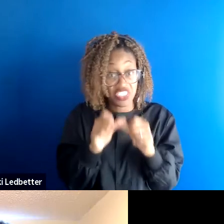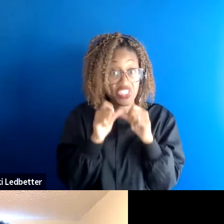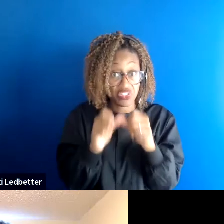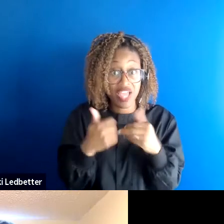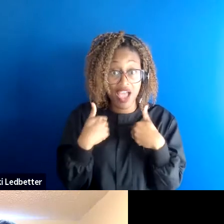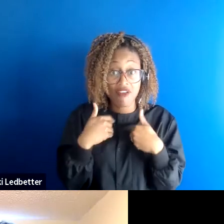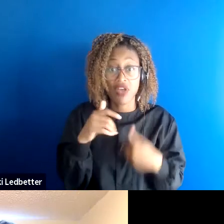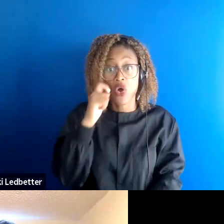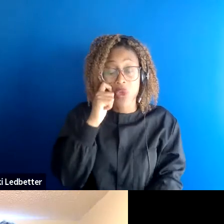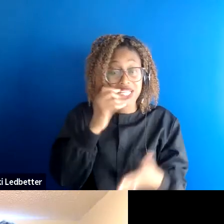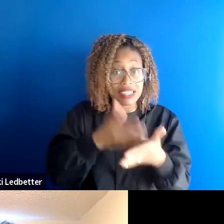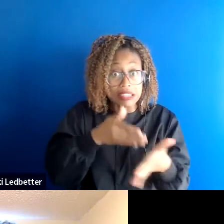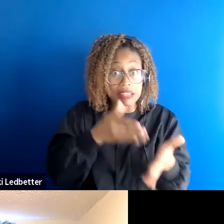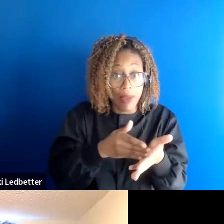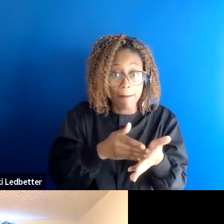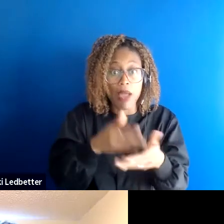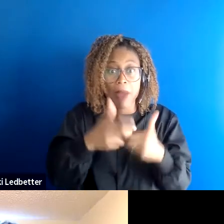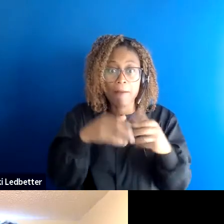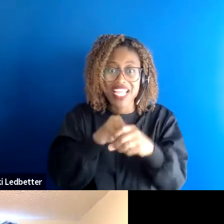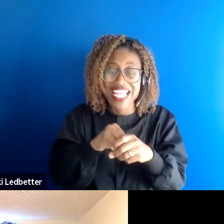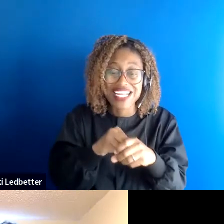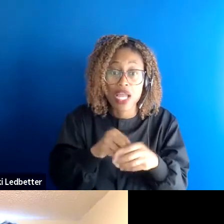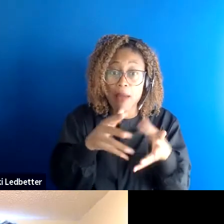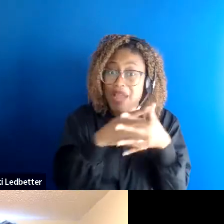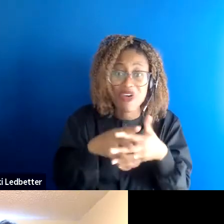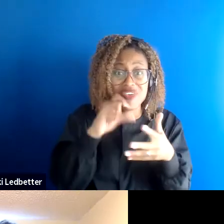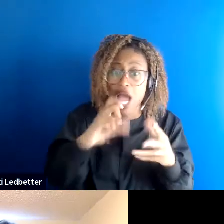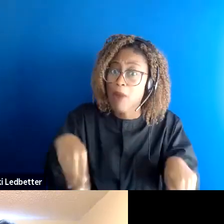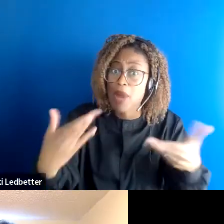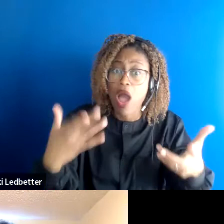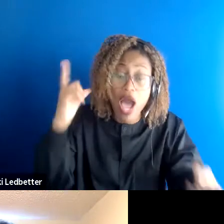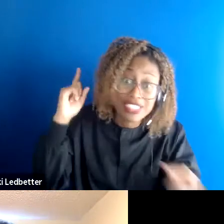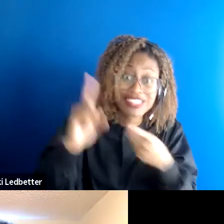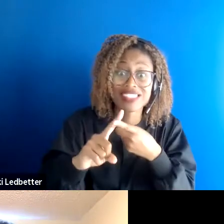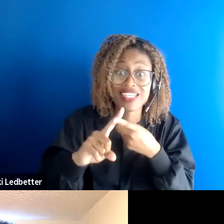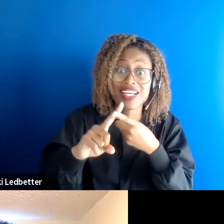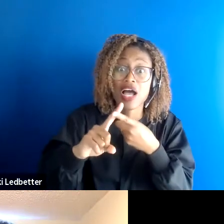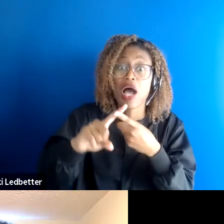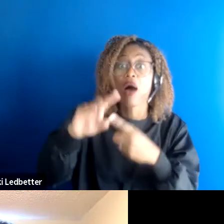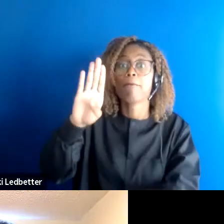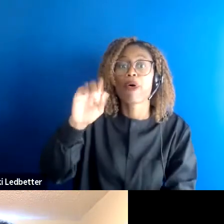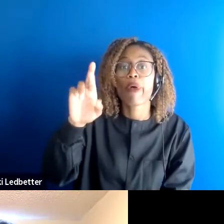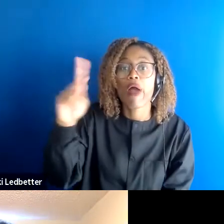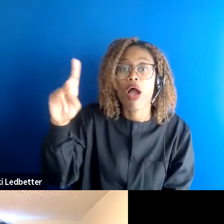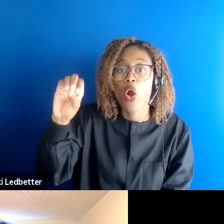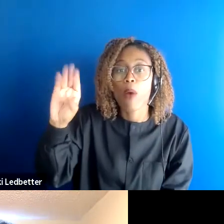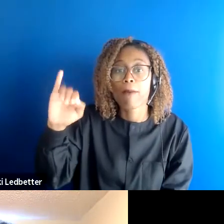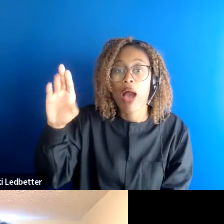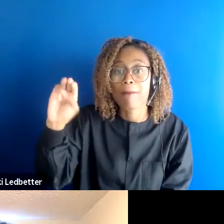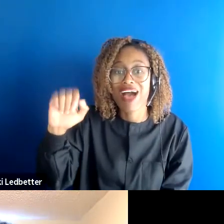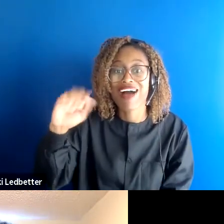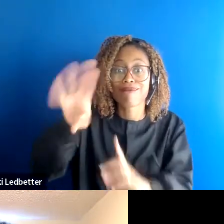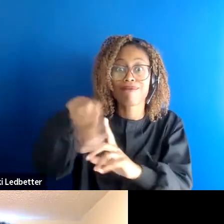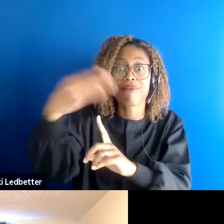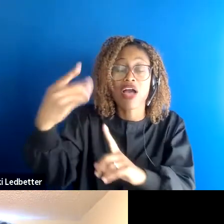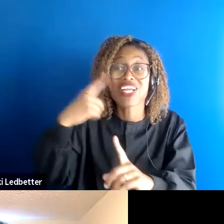racism issue in America, wasn't even brought back up until Barack Obama was elected president in